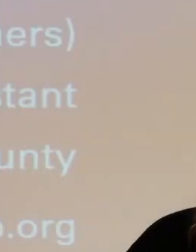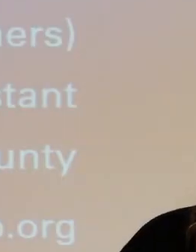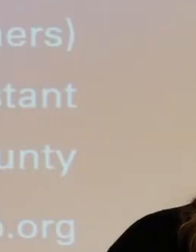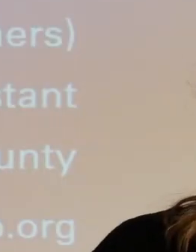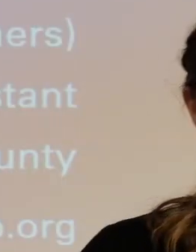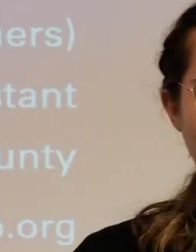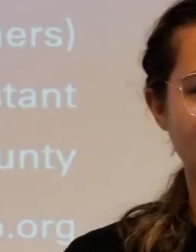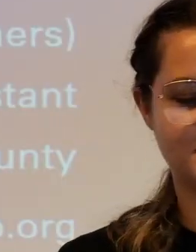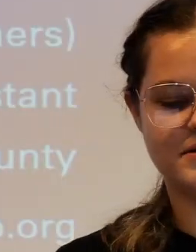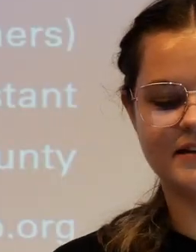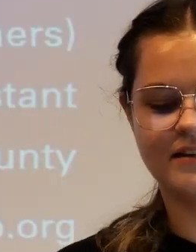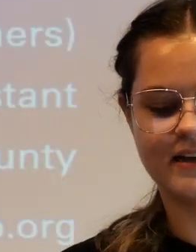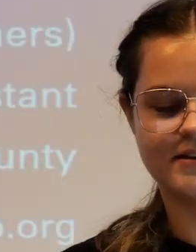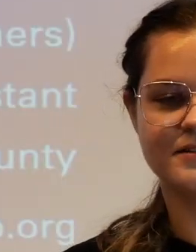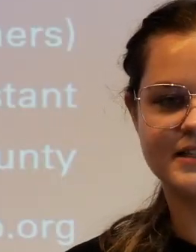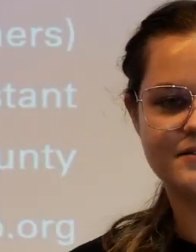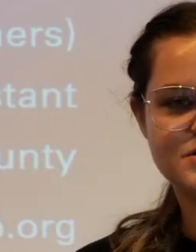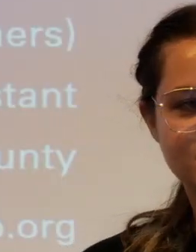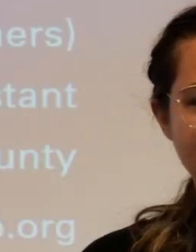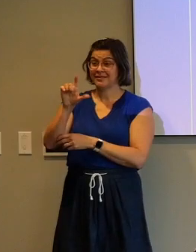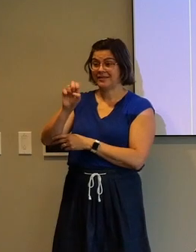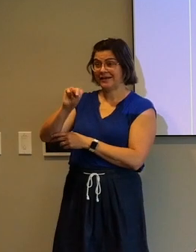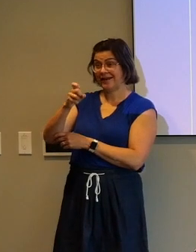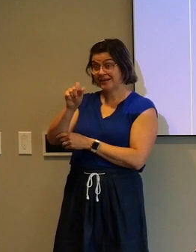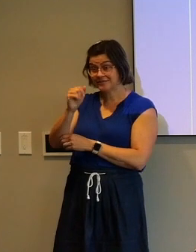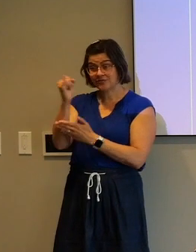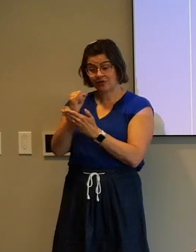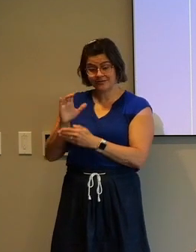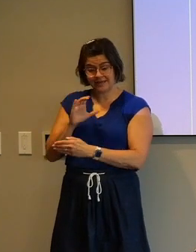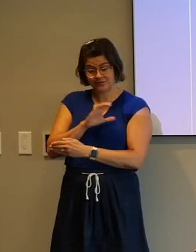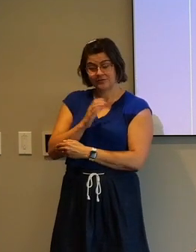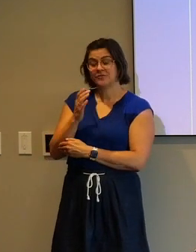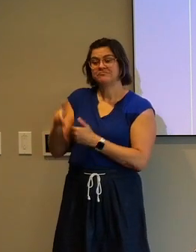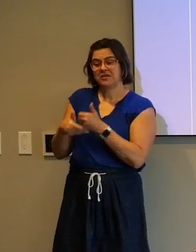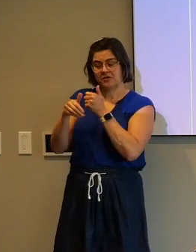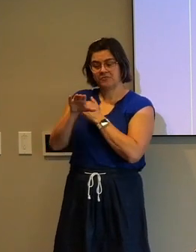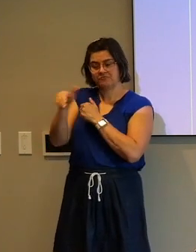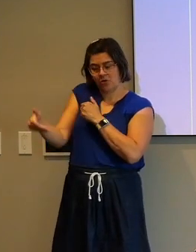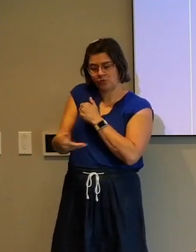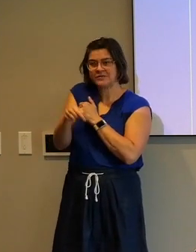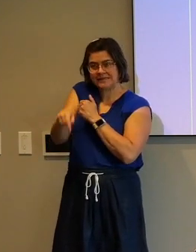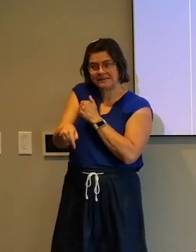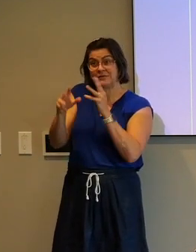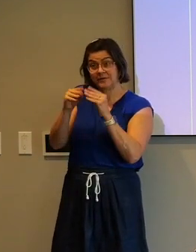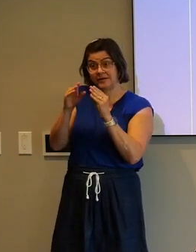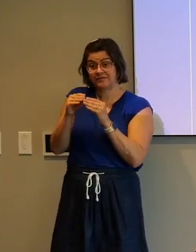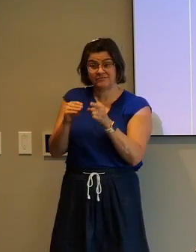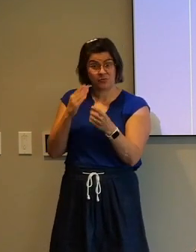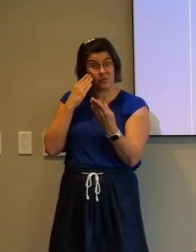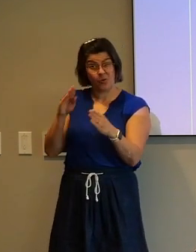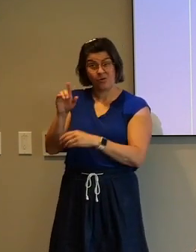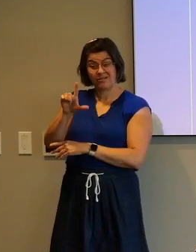So before we get started, I want to thank the Lenexa Arts Council for co-hosting this workshop with us tonight. If you're unfamiliar with the Lenexa